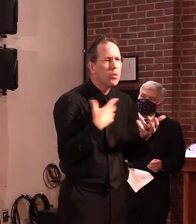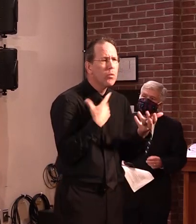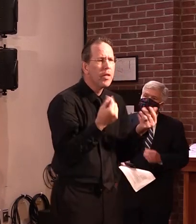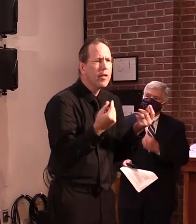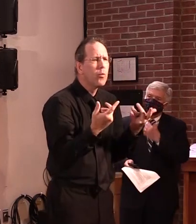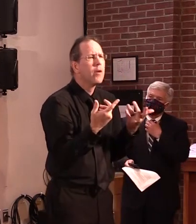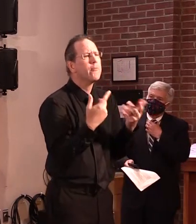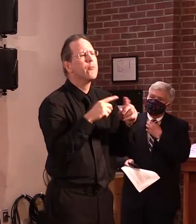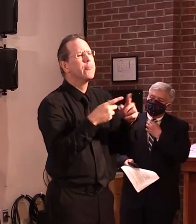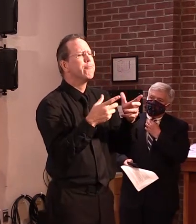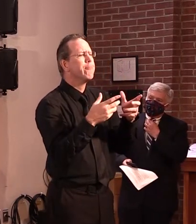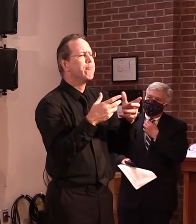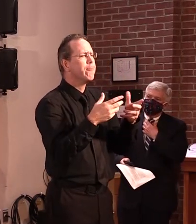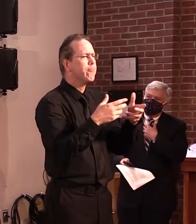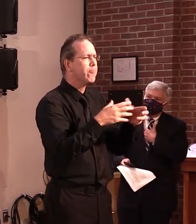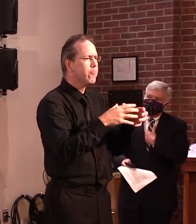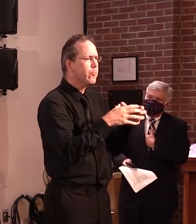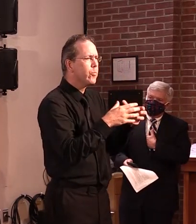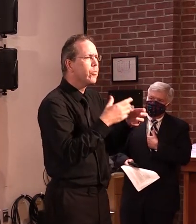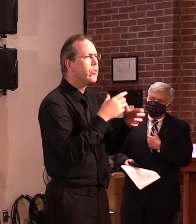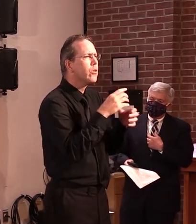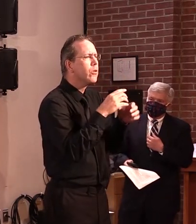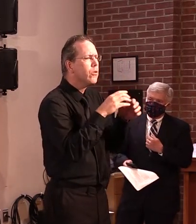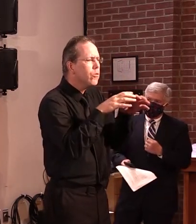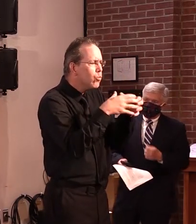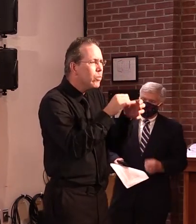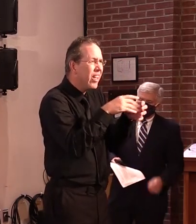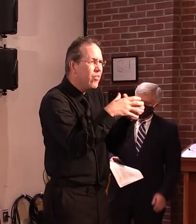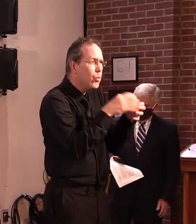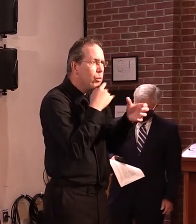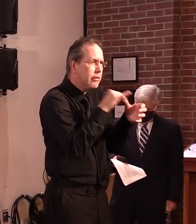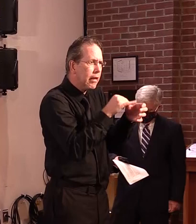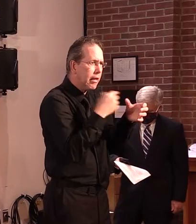or cohorting of students who actually aren't